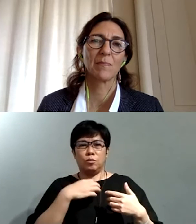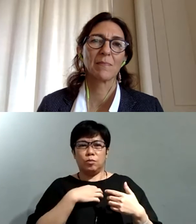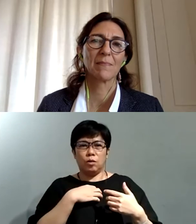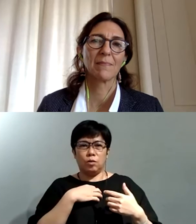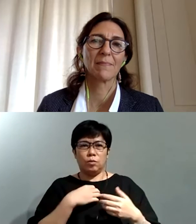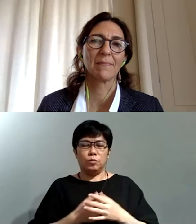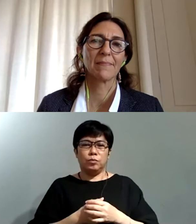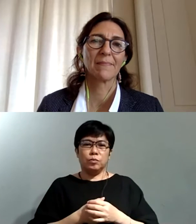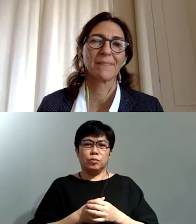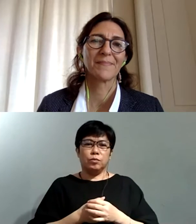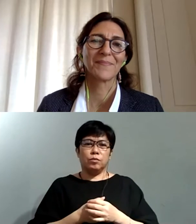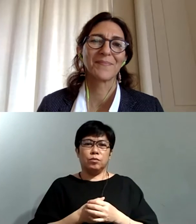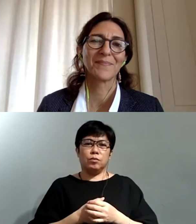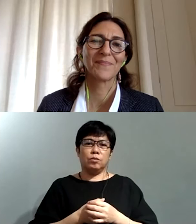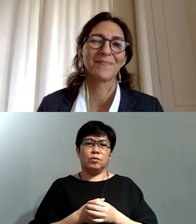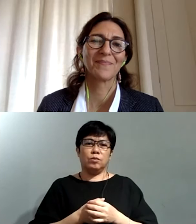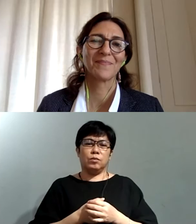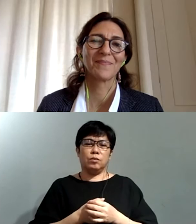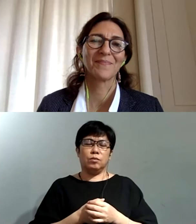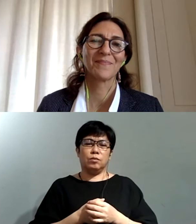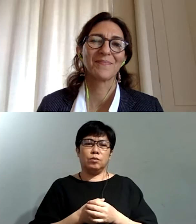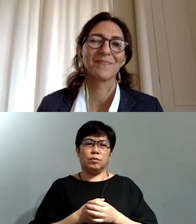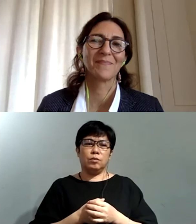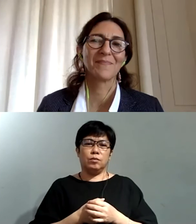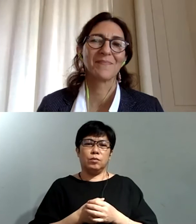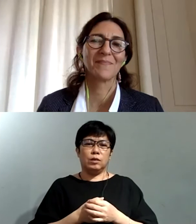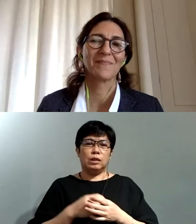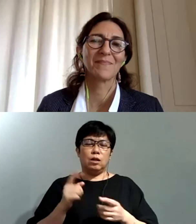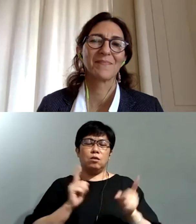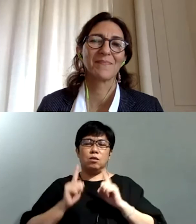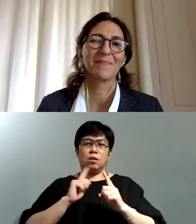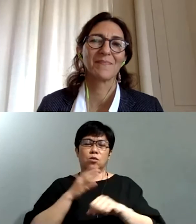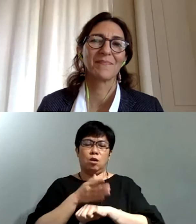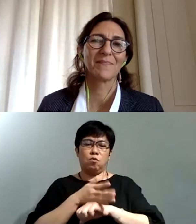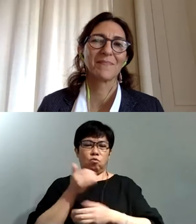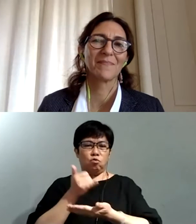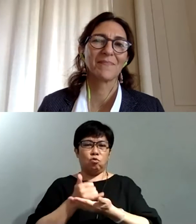liberal society to be serious about public opinion. I have been